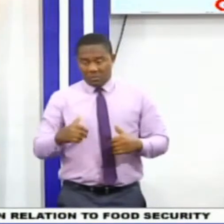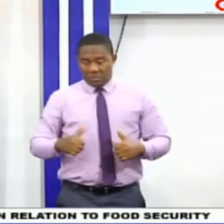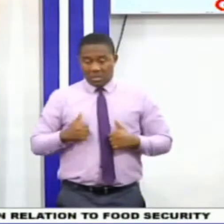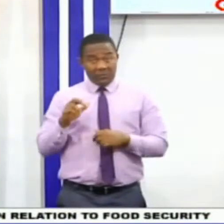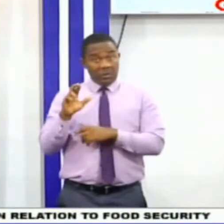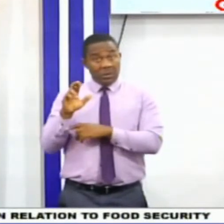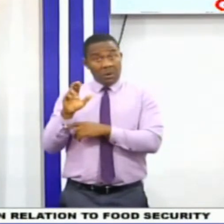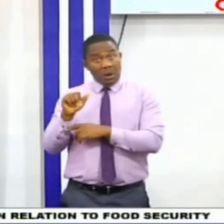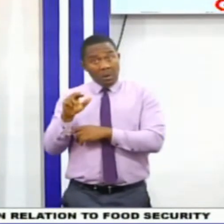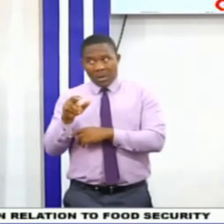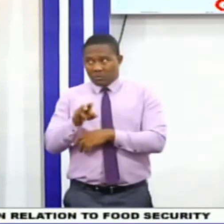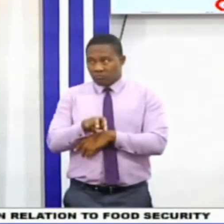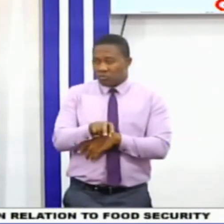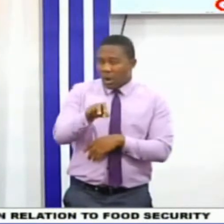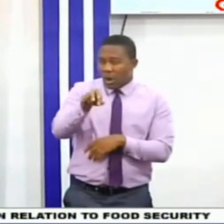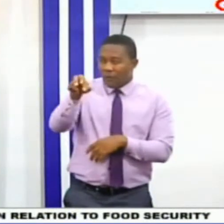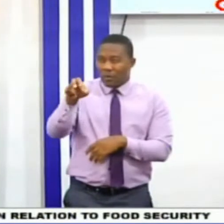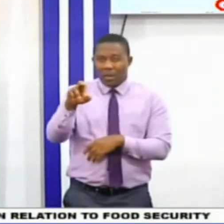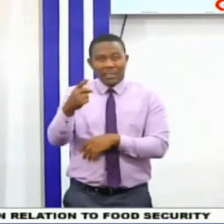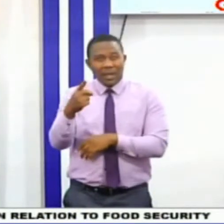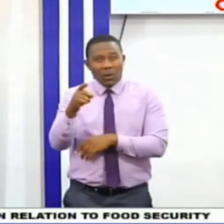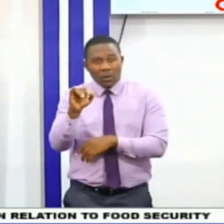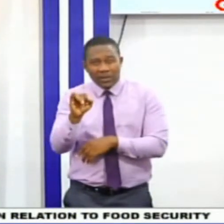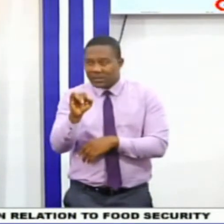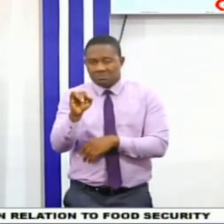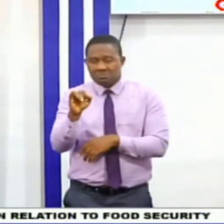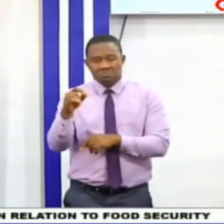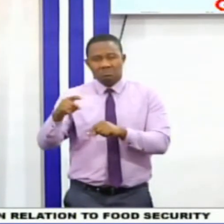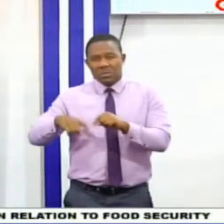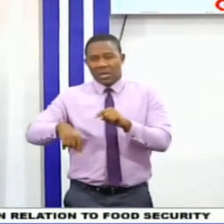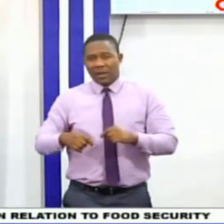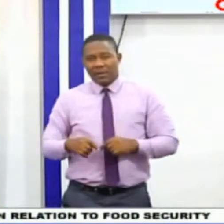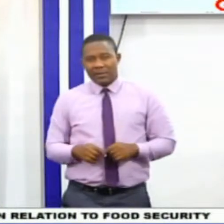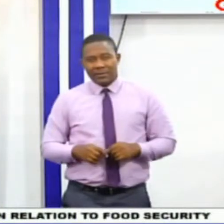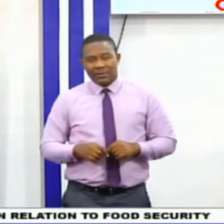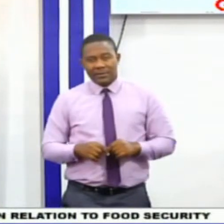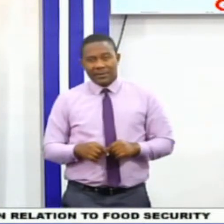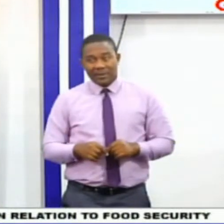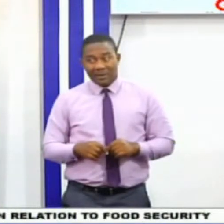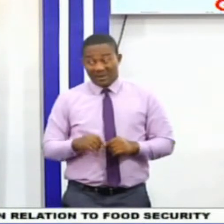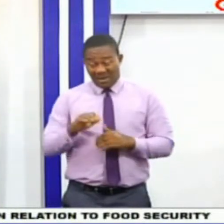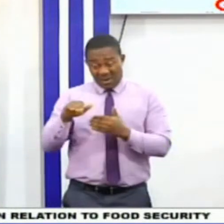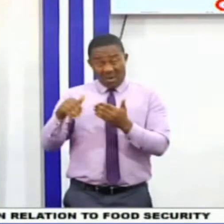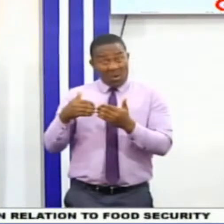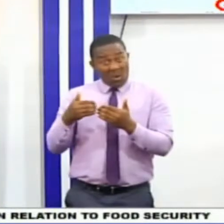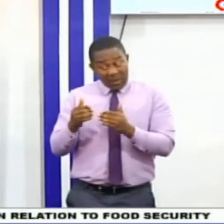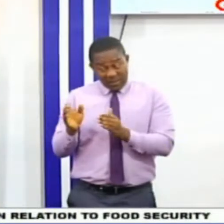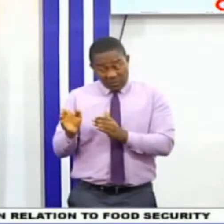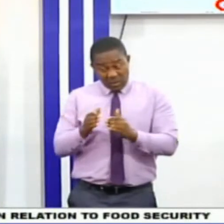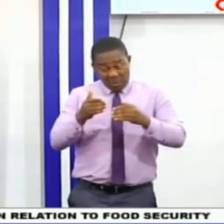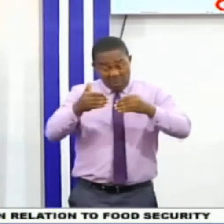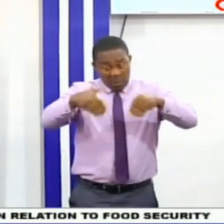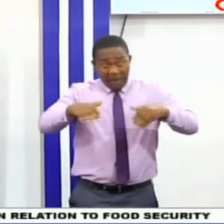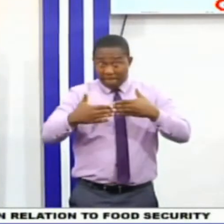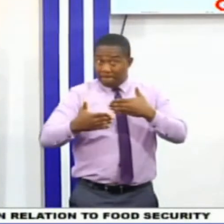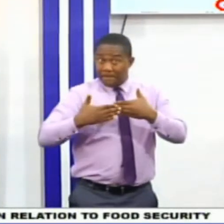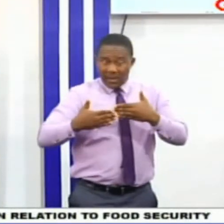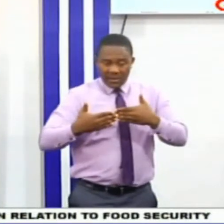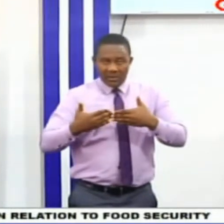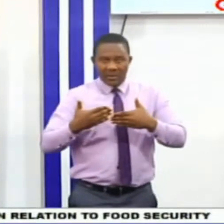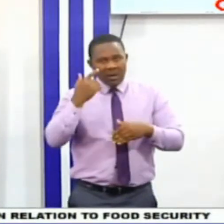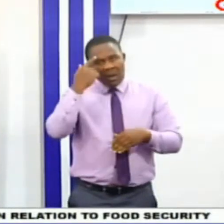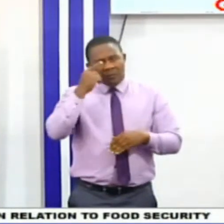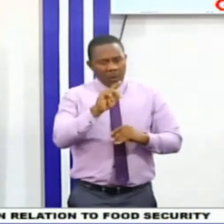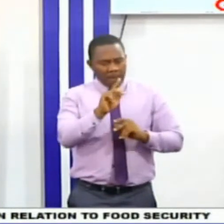takrade saa niama no hyehyɛ na ho na ne nyina ne nipa ho asem enye aduane ho asem kwa se de me kae no